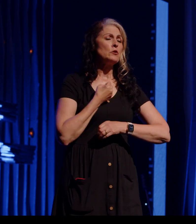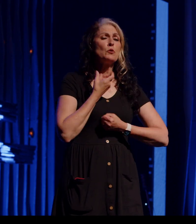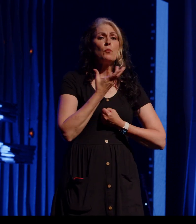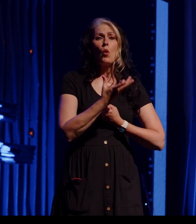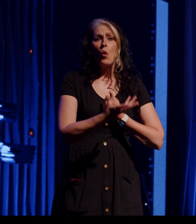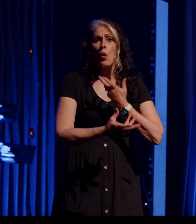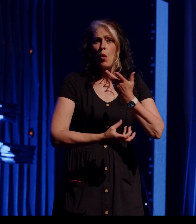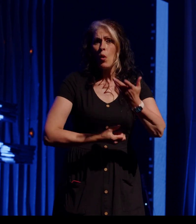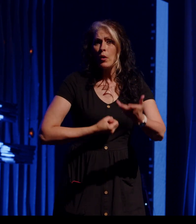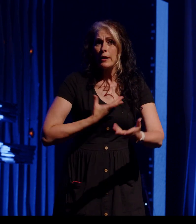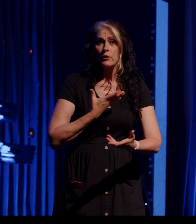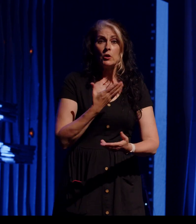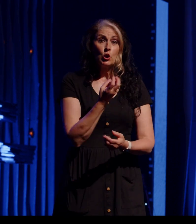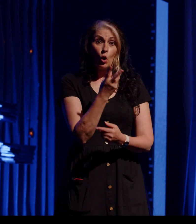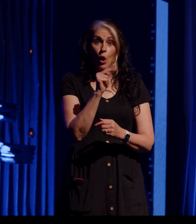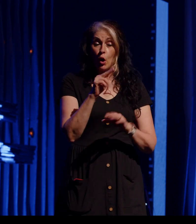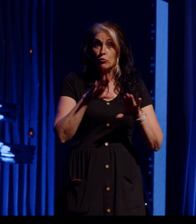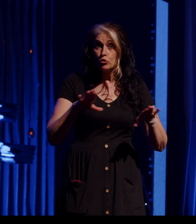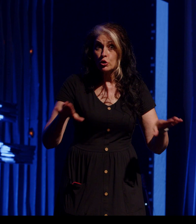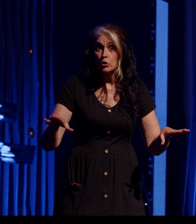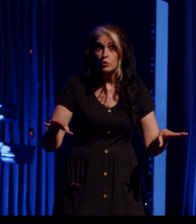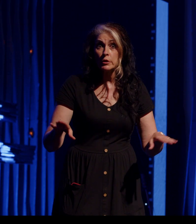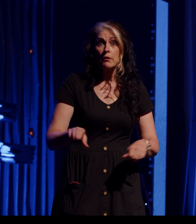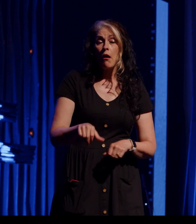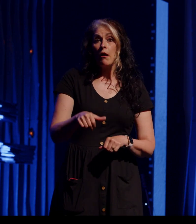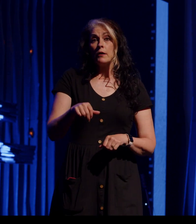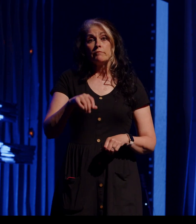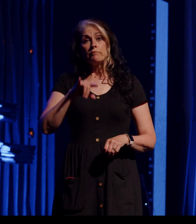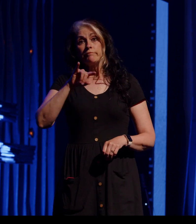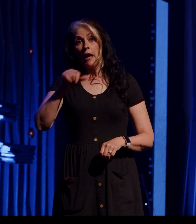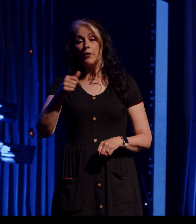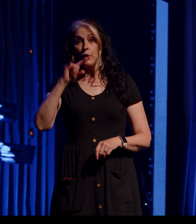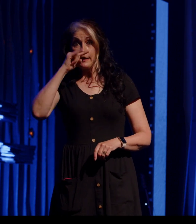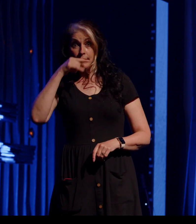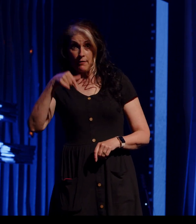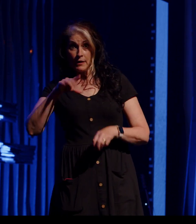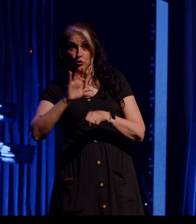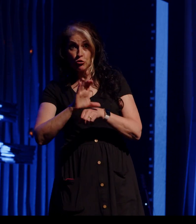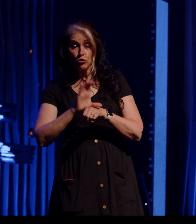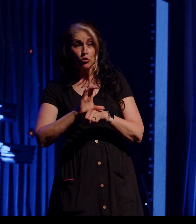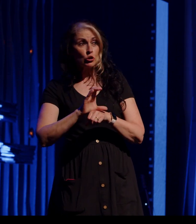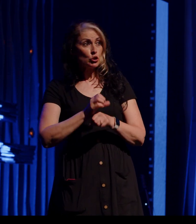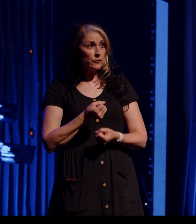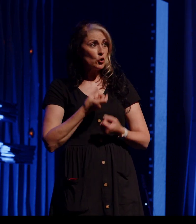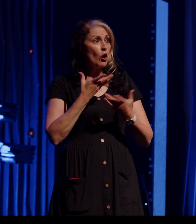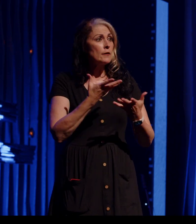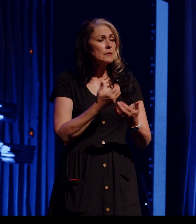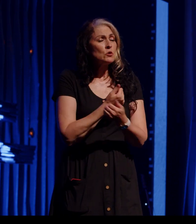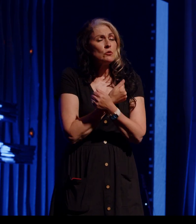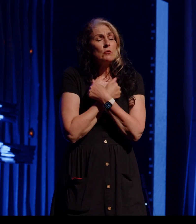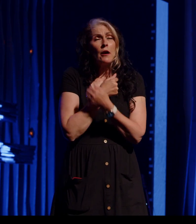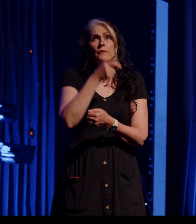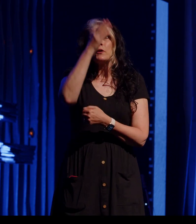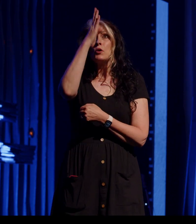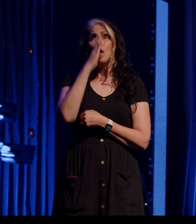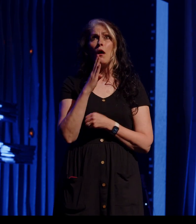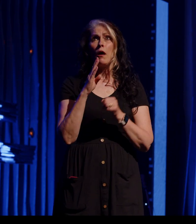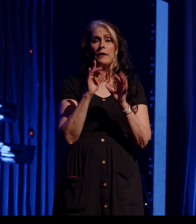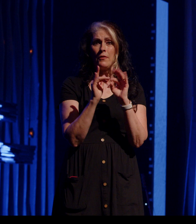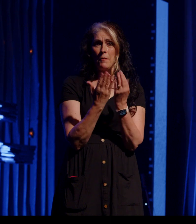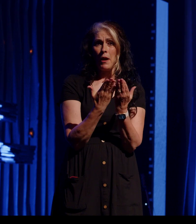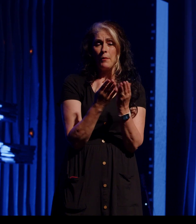many of your own kids and kids of the Grove, and you have caused them to really love God and love His Word in a special